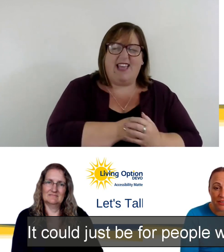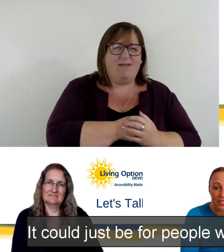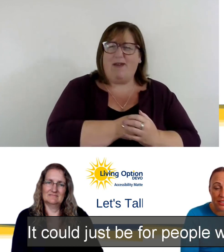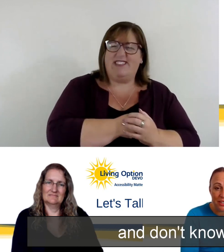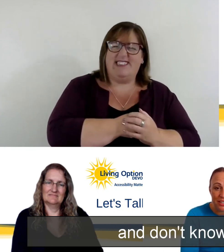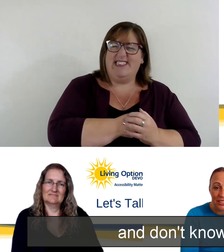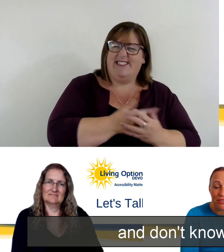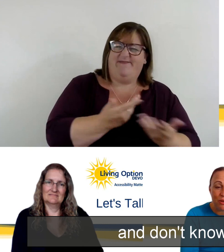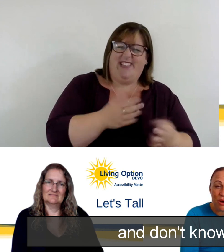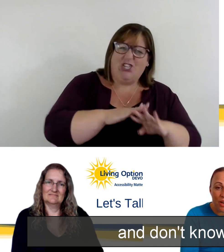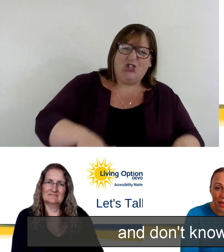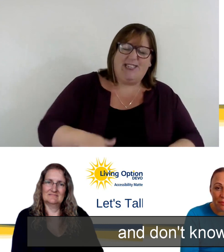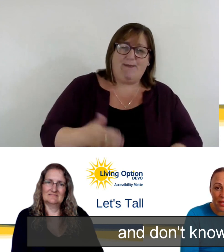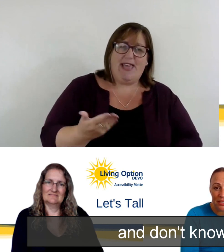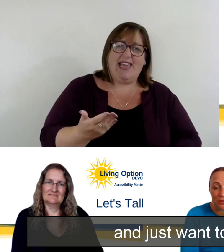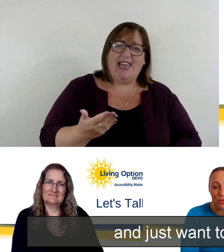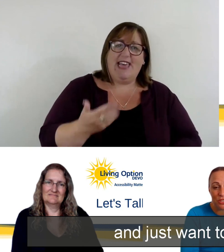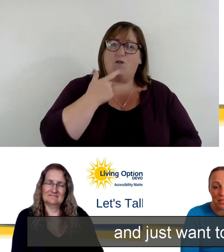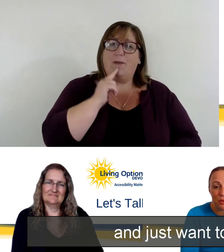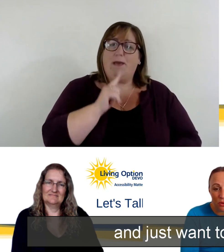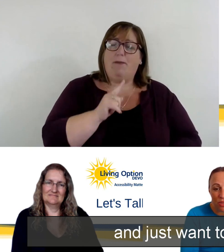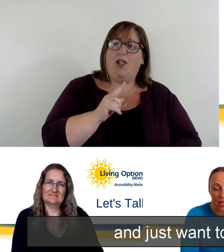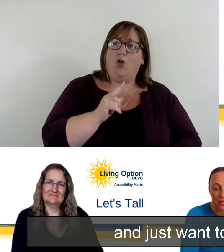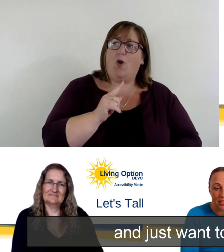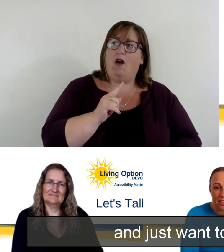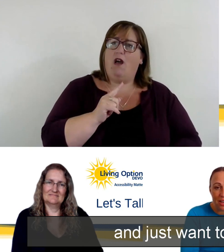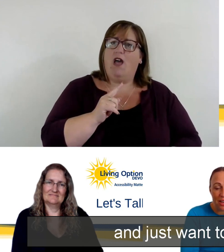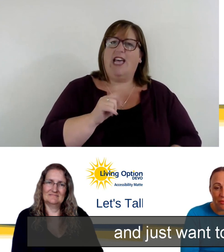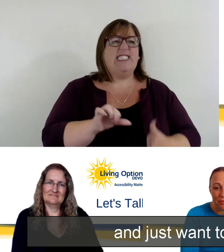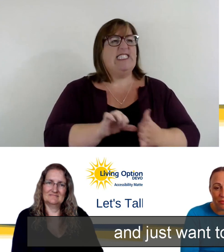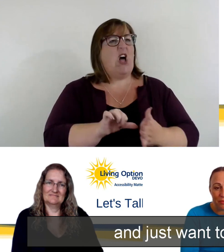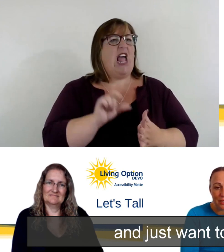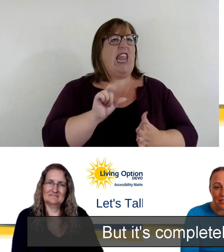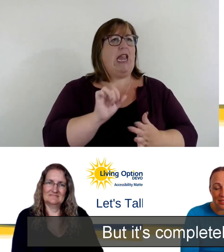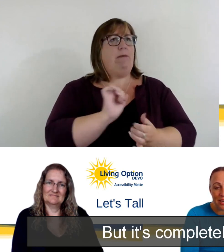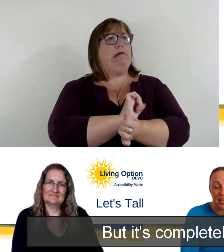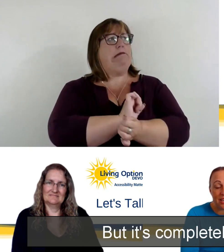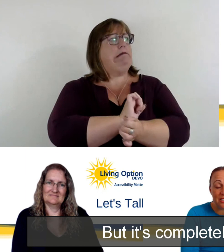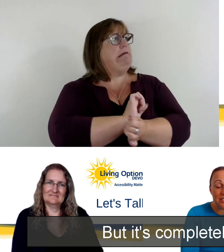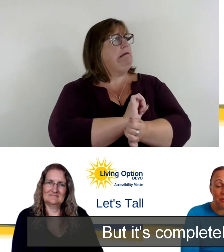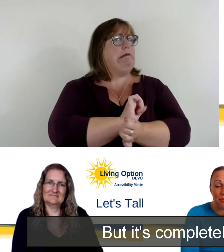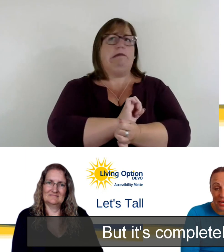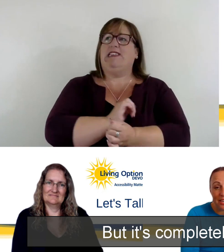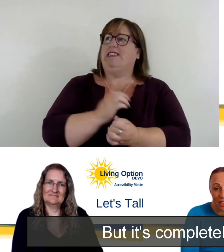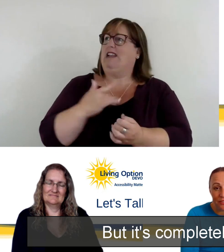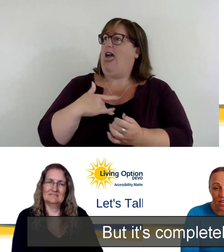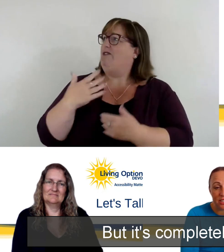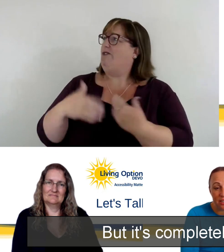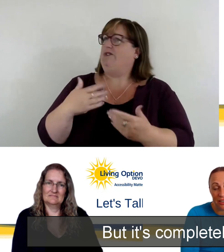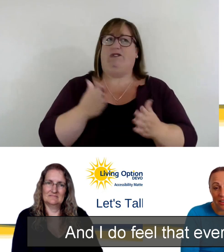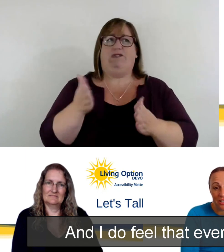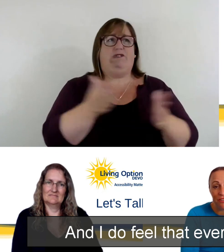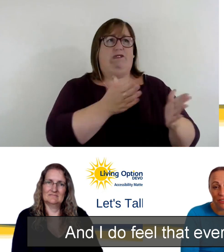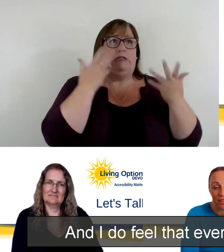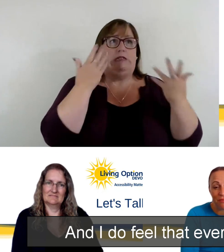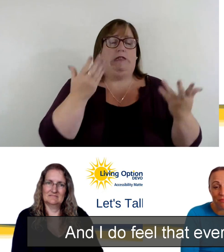in their lives and don't know why, maybe, and just want to explore that. But it's completely life-changing,